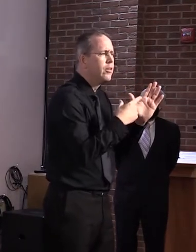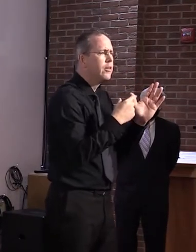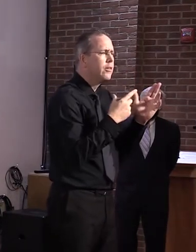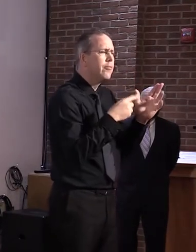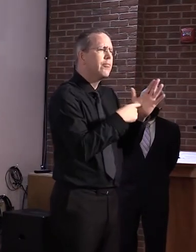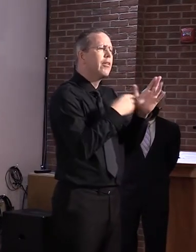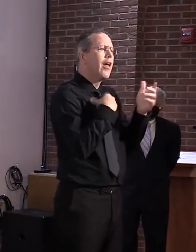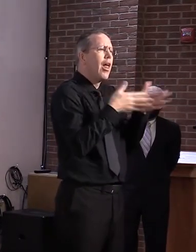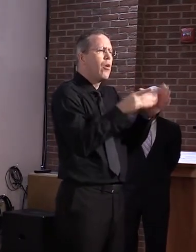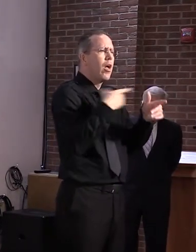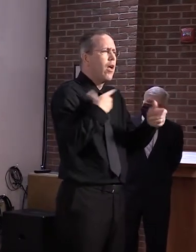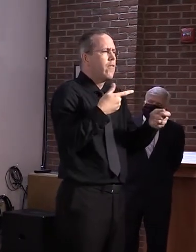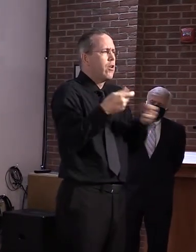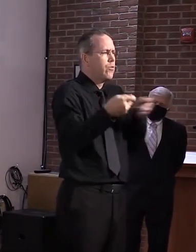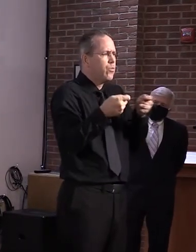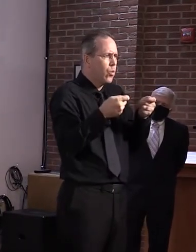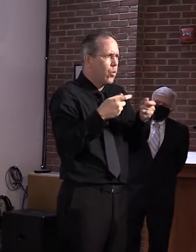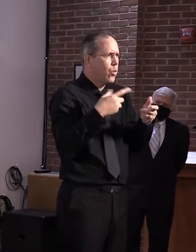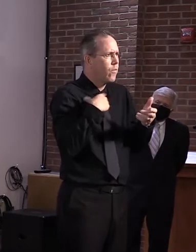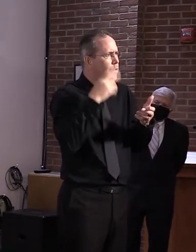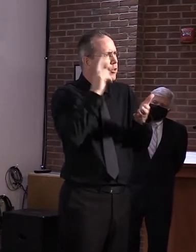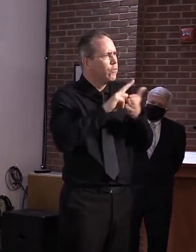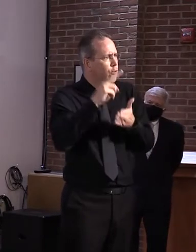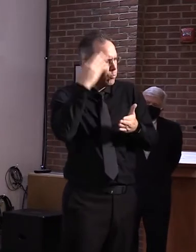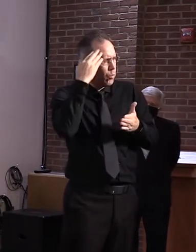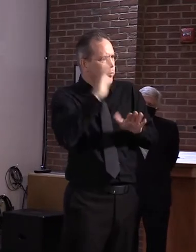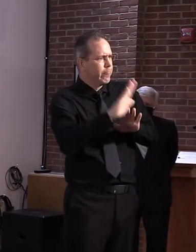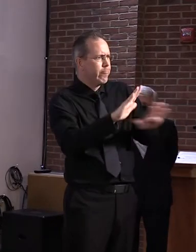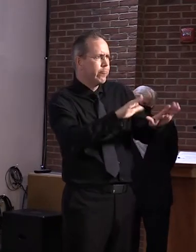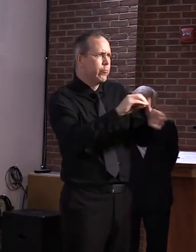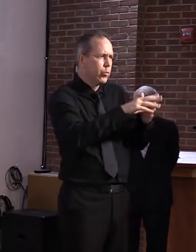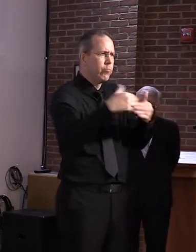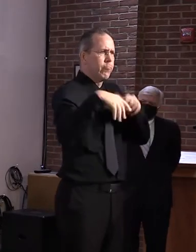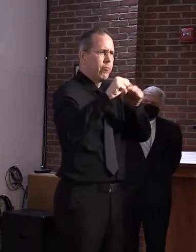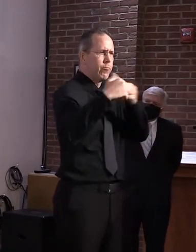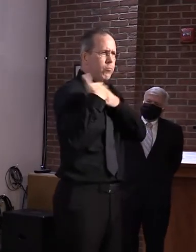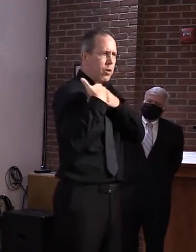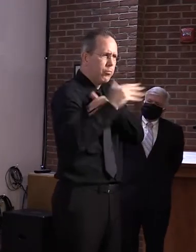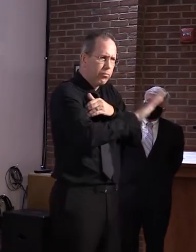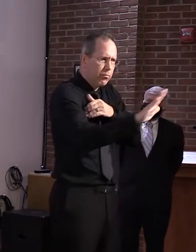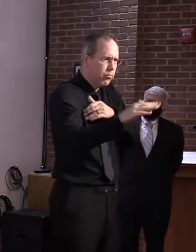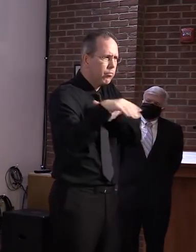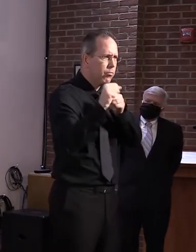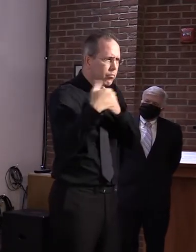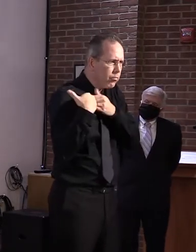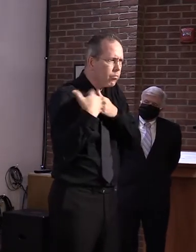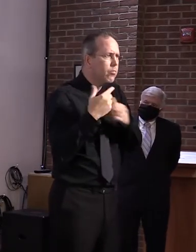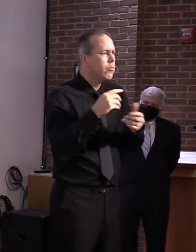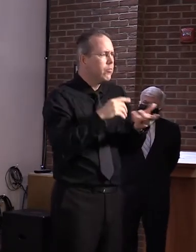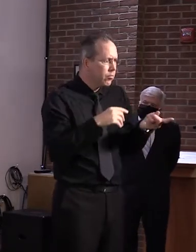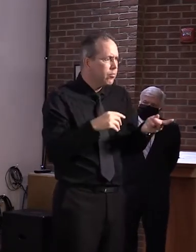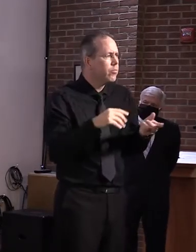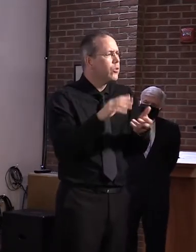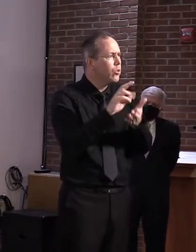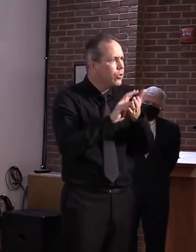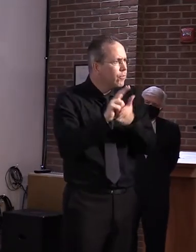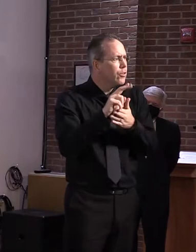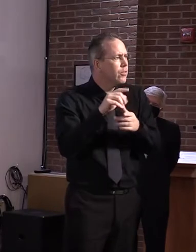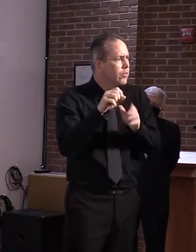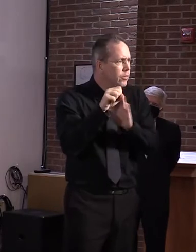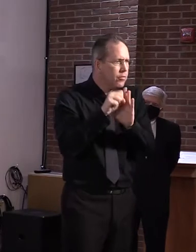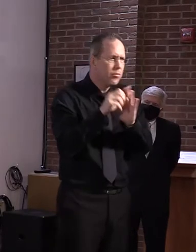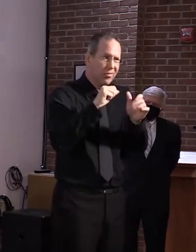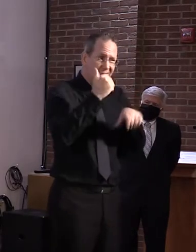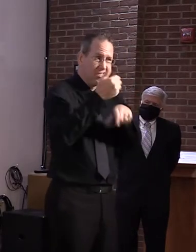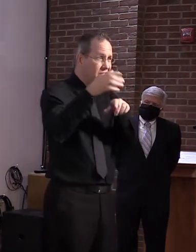over students. We have the right to lay down the rules. The students break the rules, we have the right to discipline them. It's just that simple. And it's